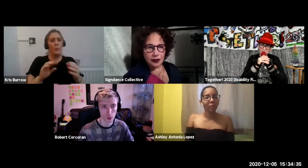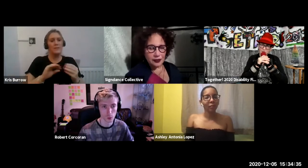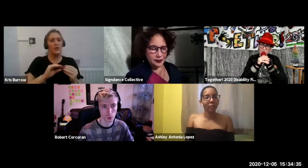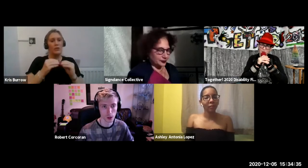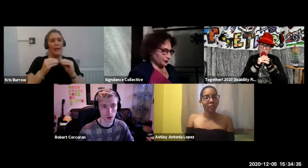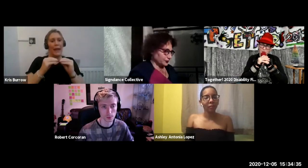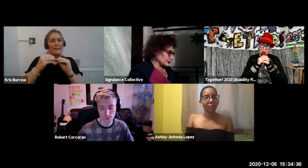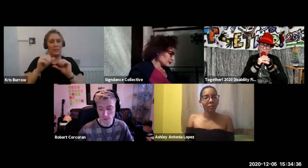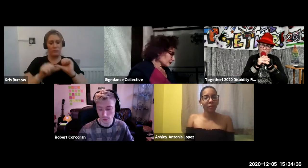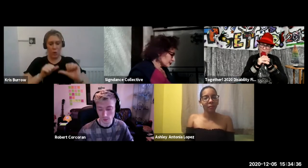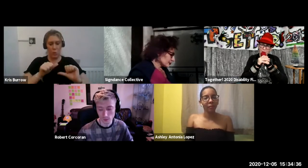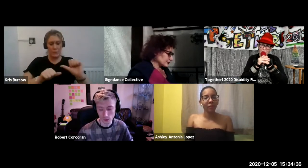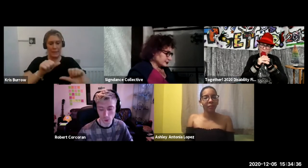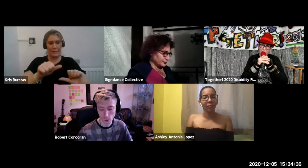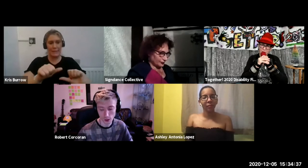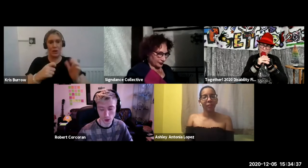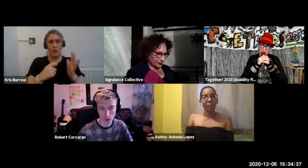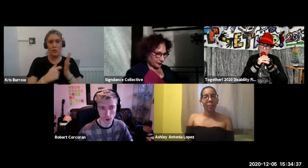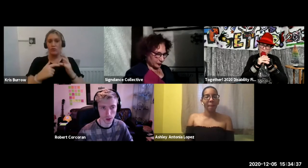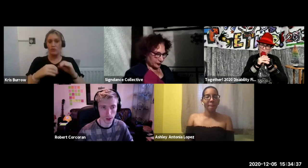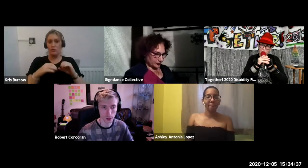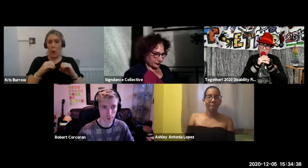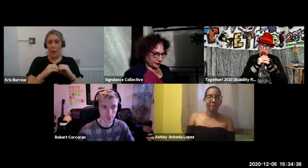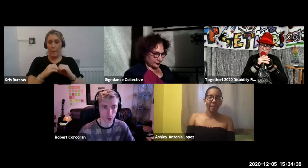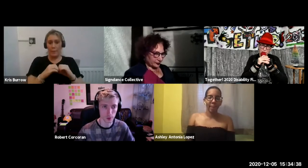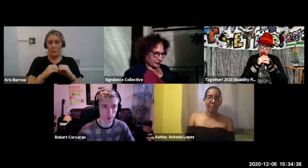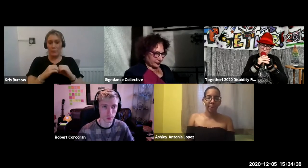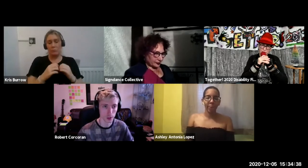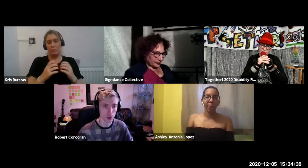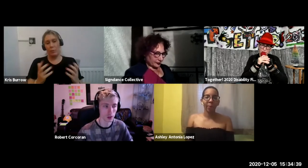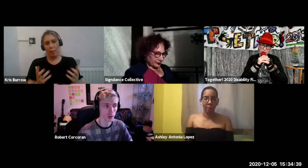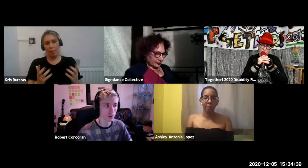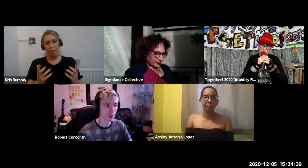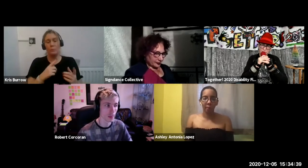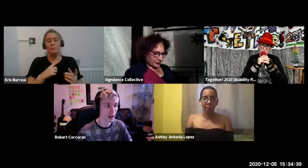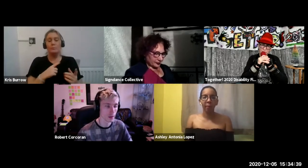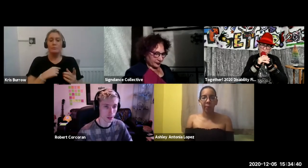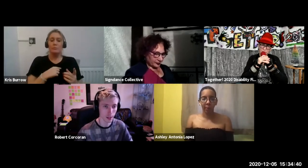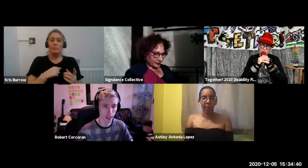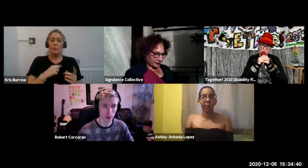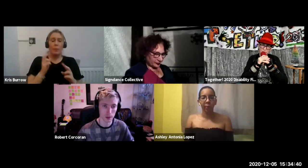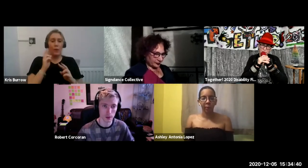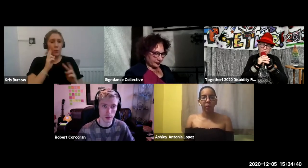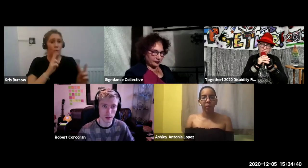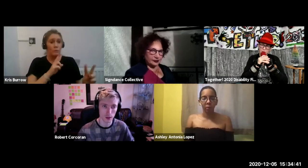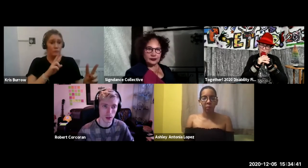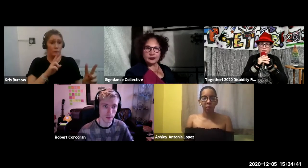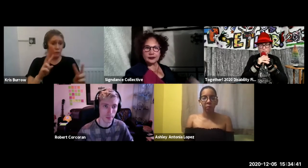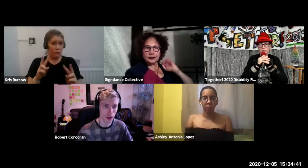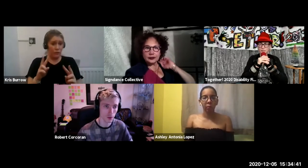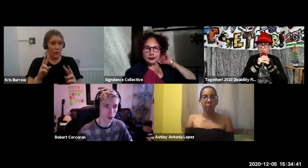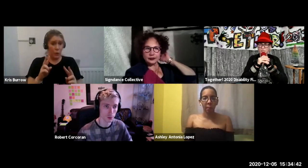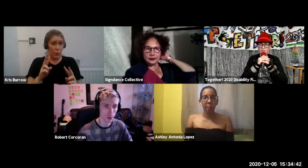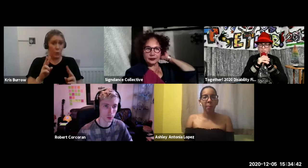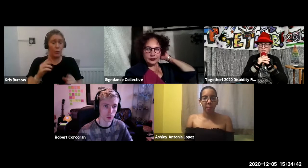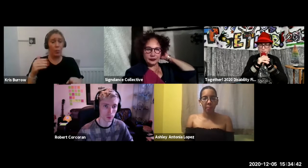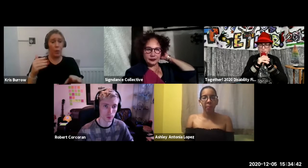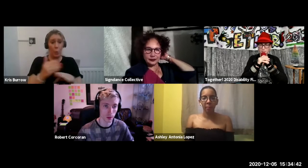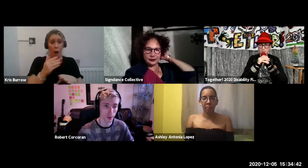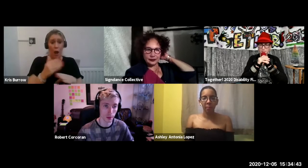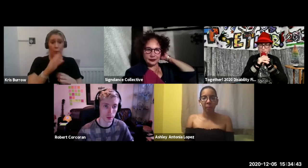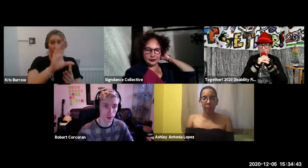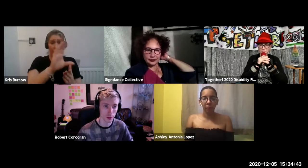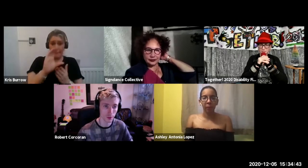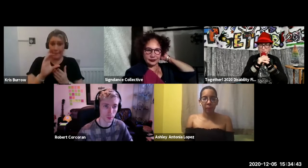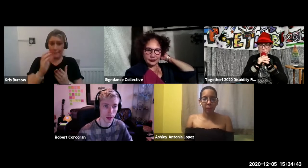Rob? Well, we all viewed the submissions as they came in steadily. Of course, people